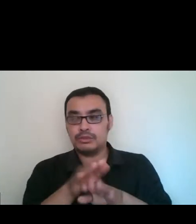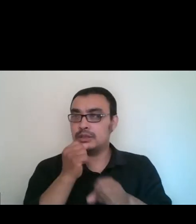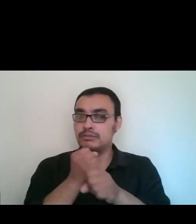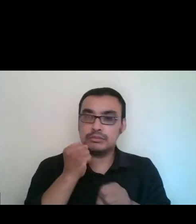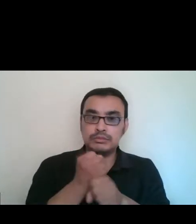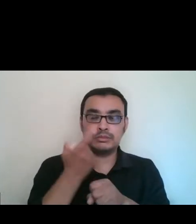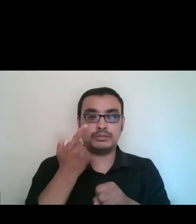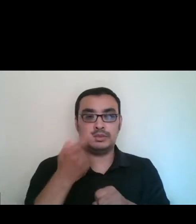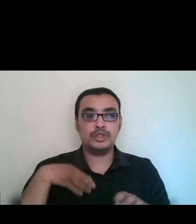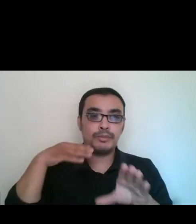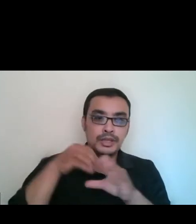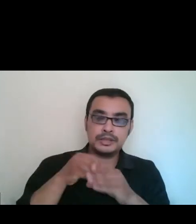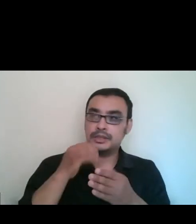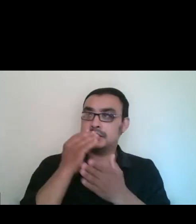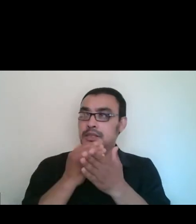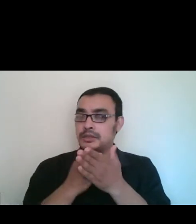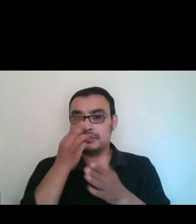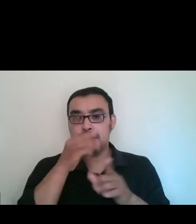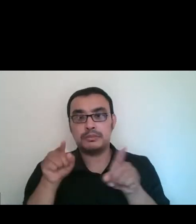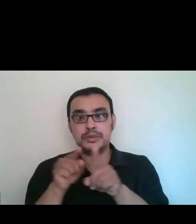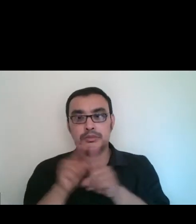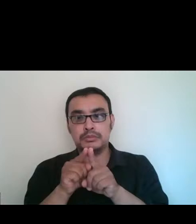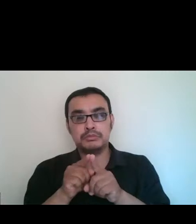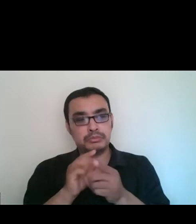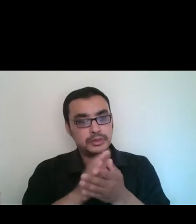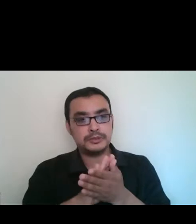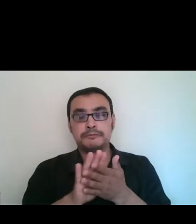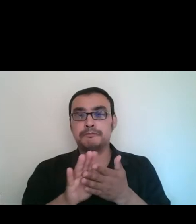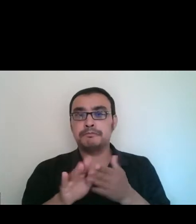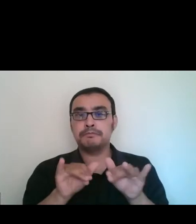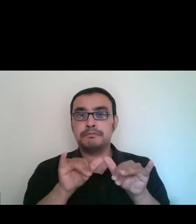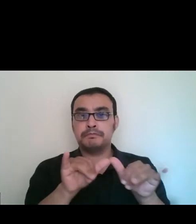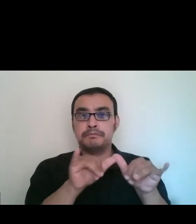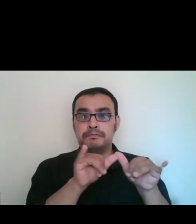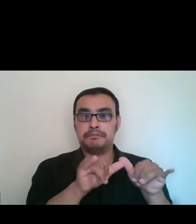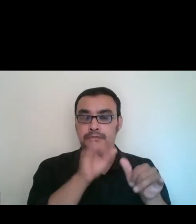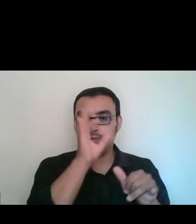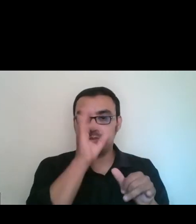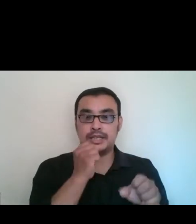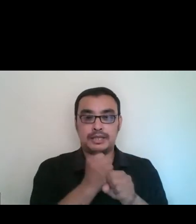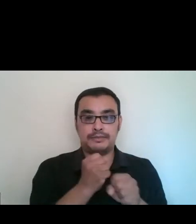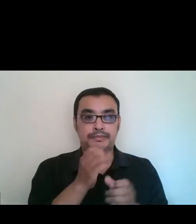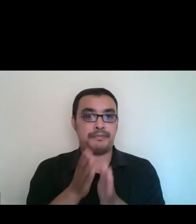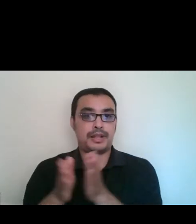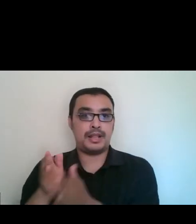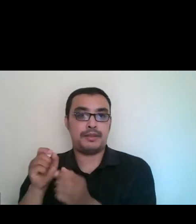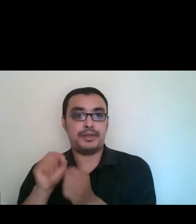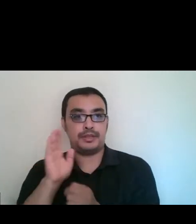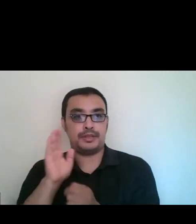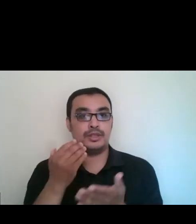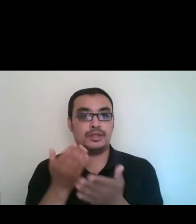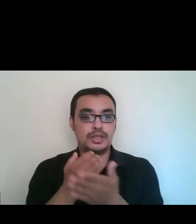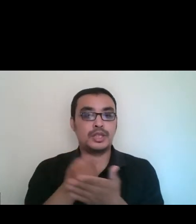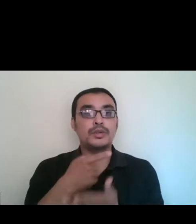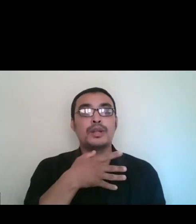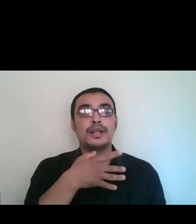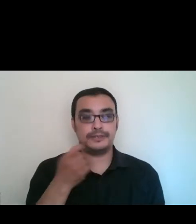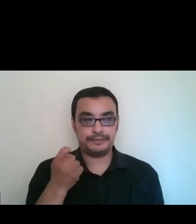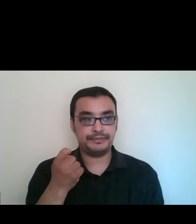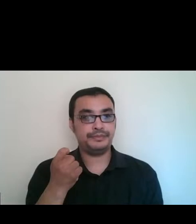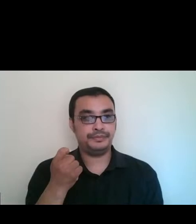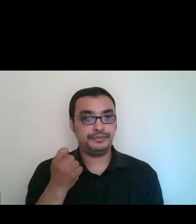beyond participating in the program is elaborating specific action plan for their own organization. So